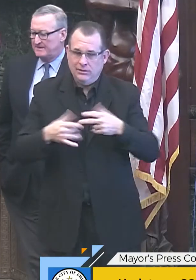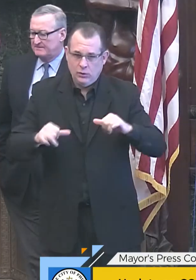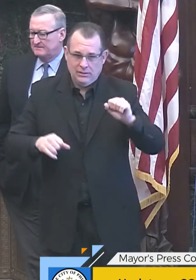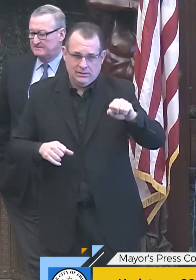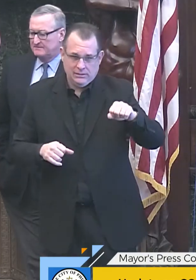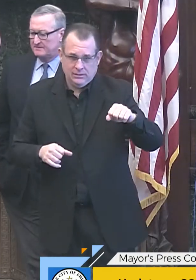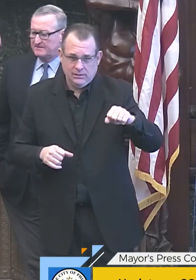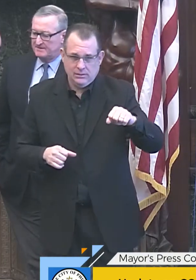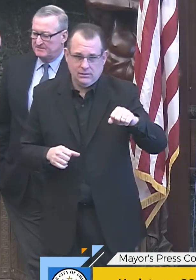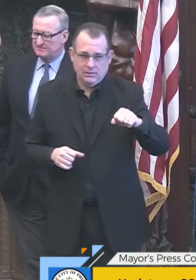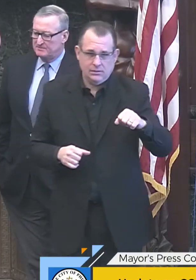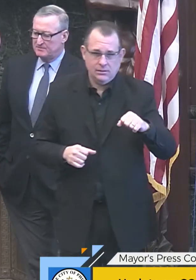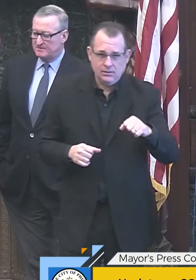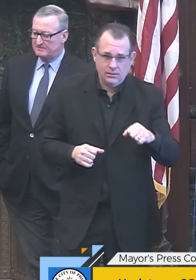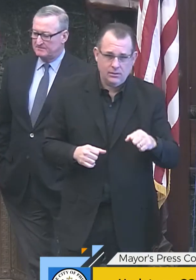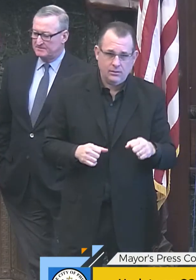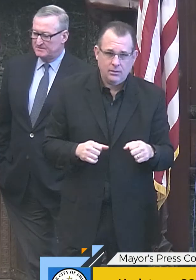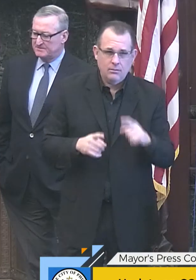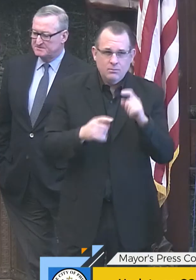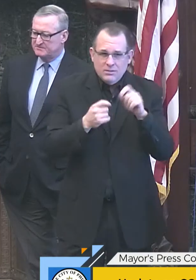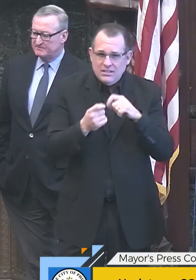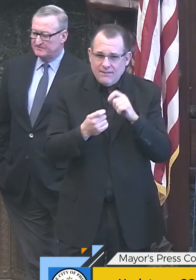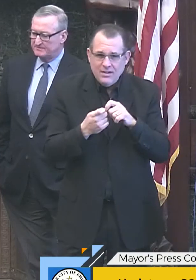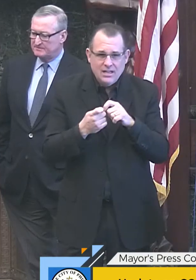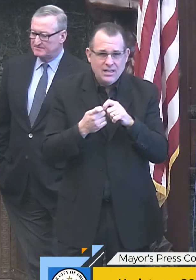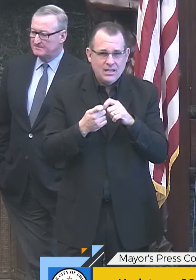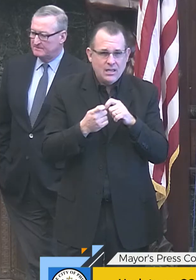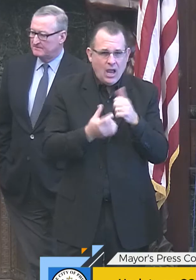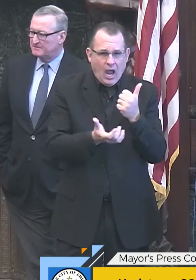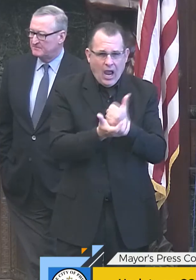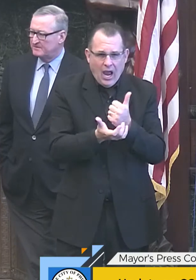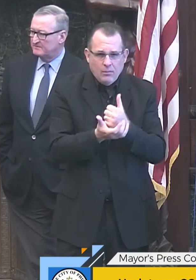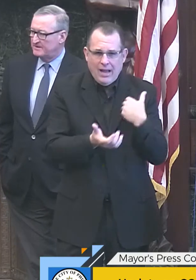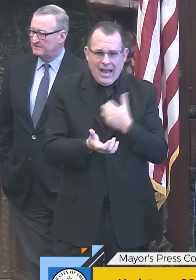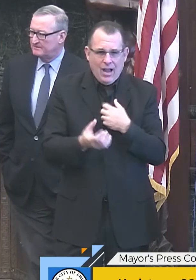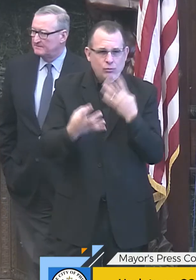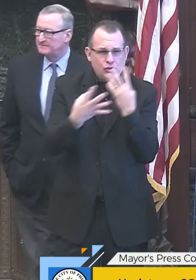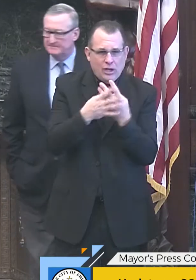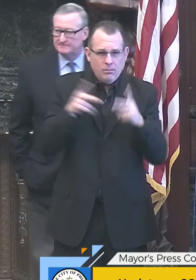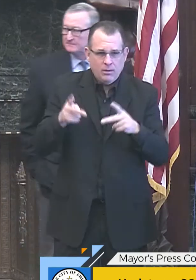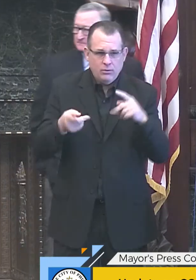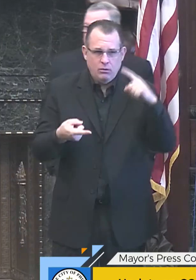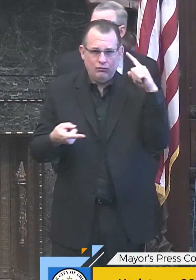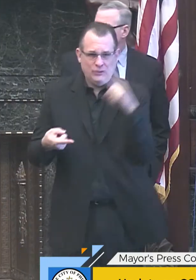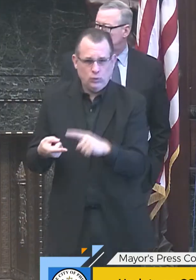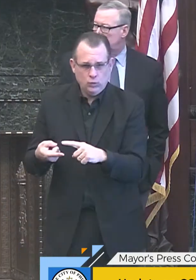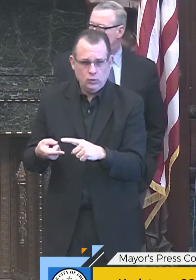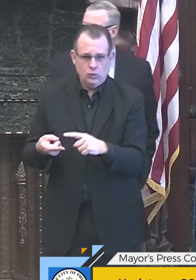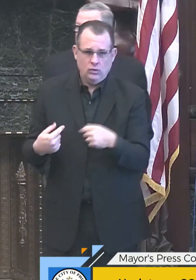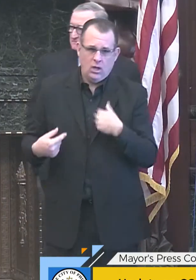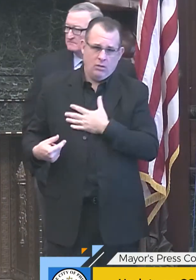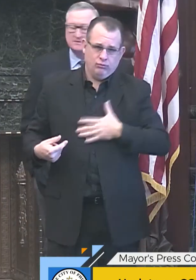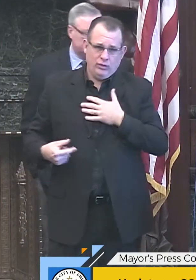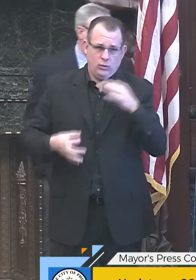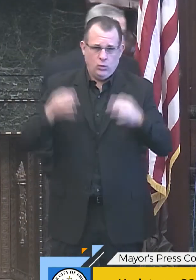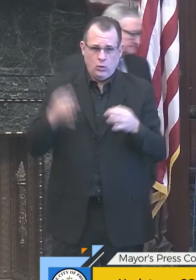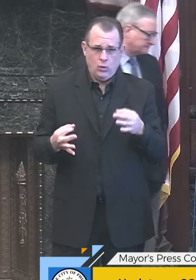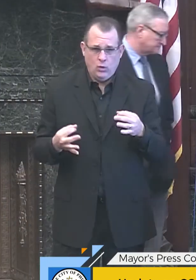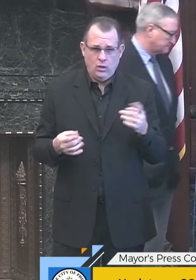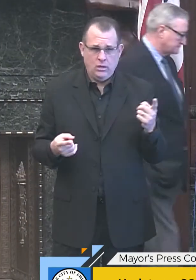it relates to the jail population, to bring down our jail population going forward. And I appreciate the court's cooperation in that. Thank